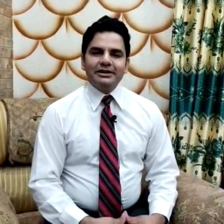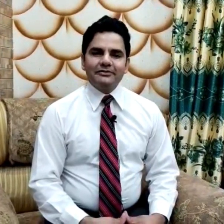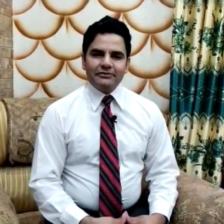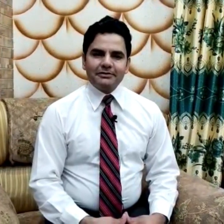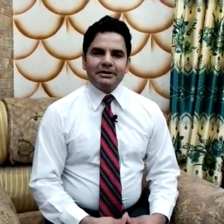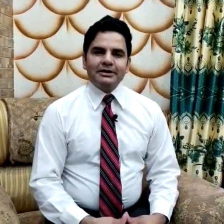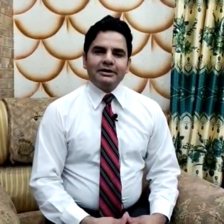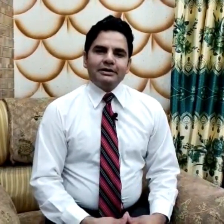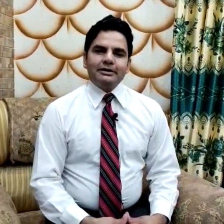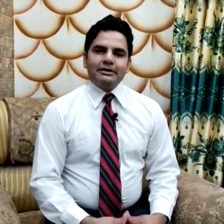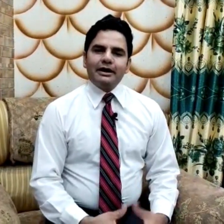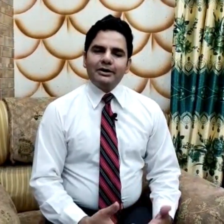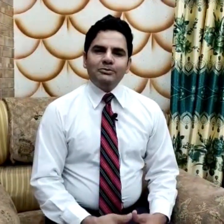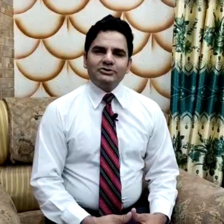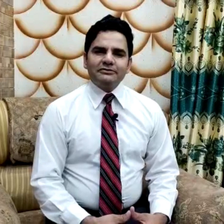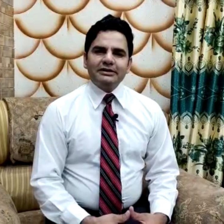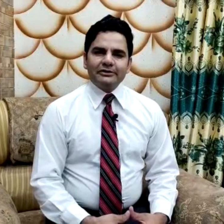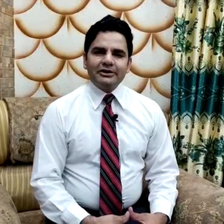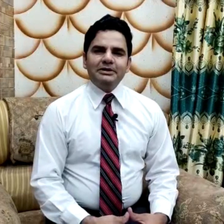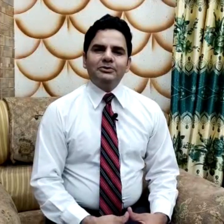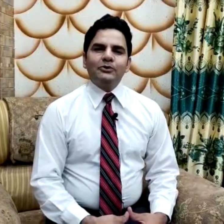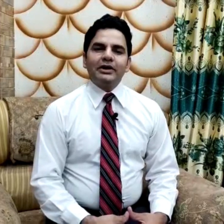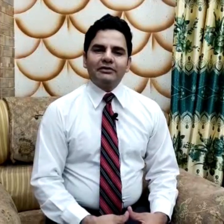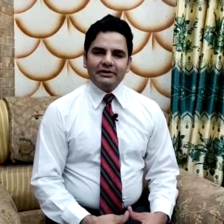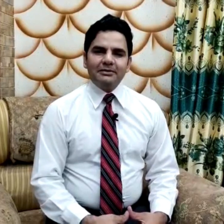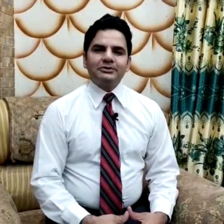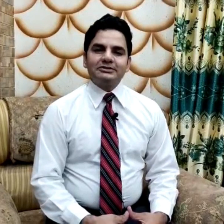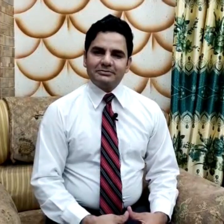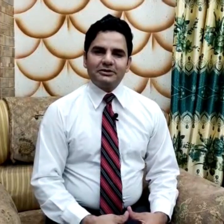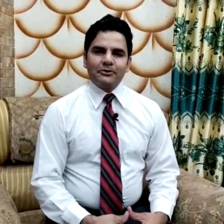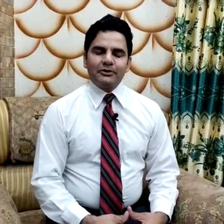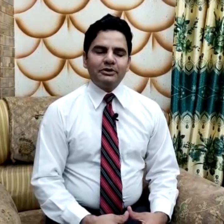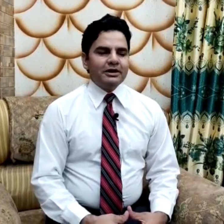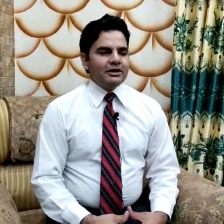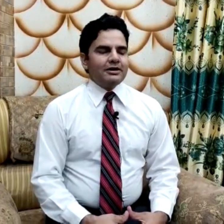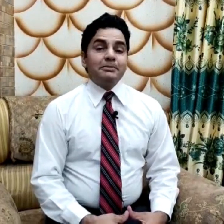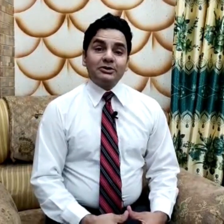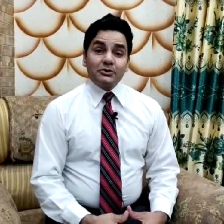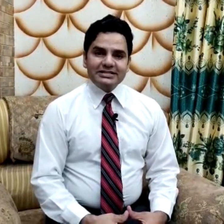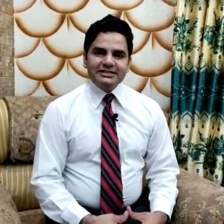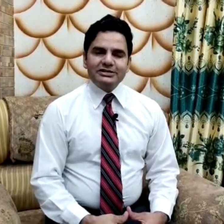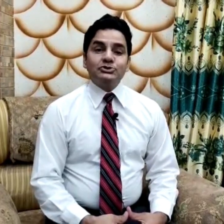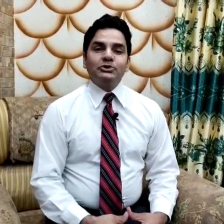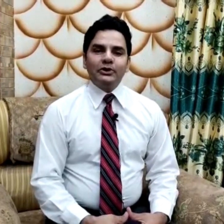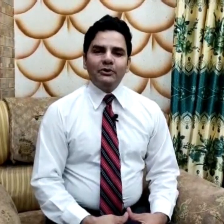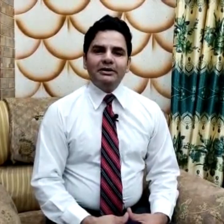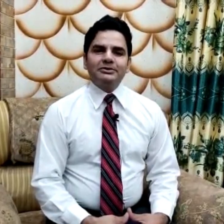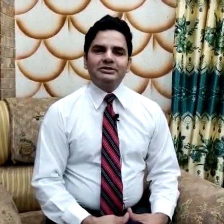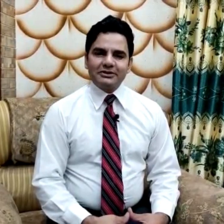auxiliary verb. I know most of the literate people know very well about the subject pronoun, but the question is, do you know about the